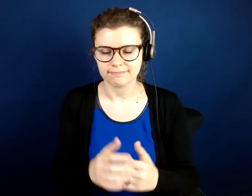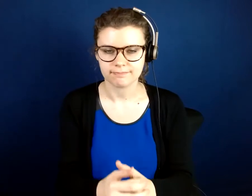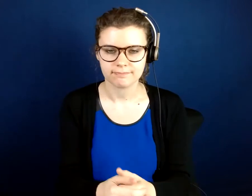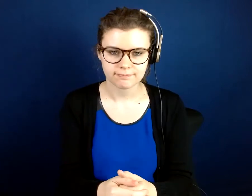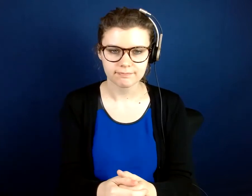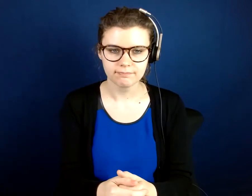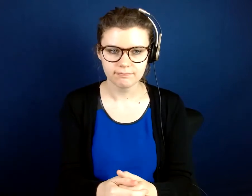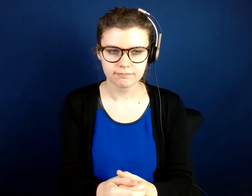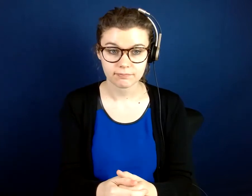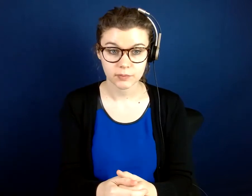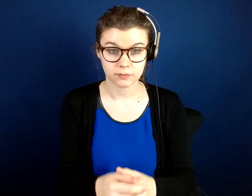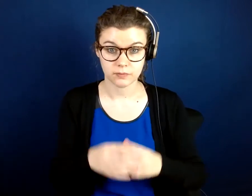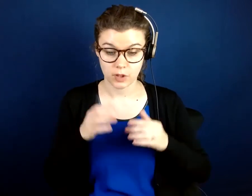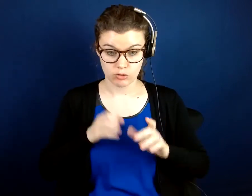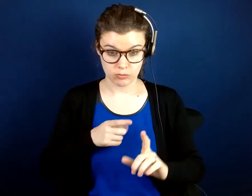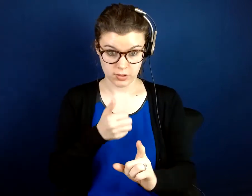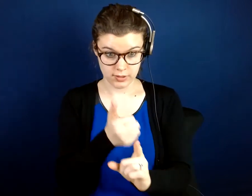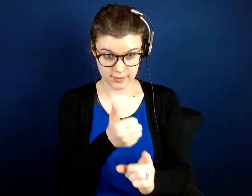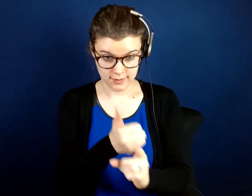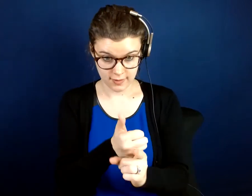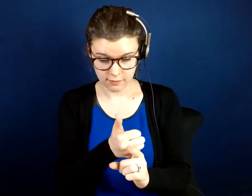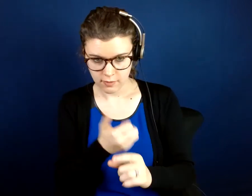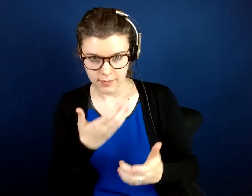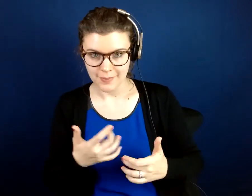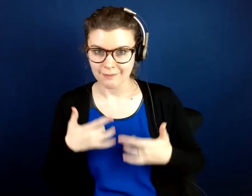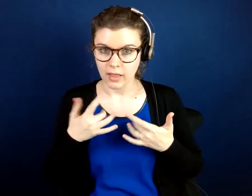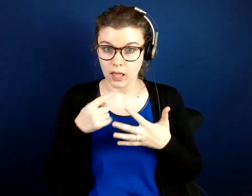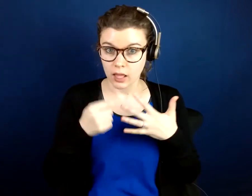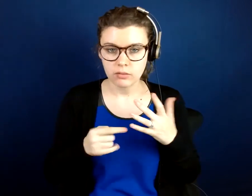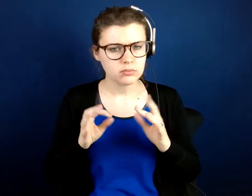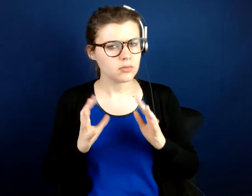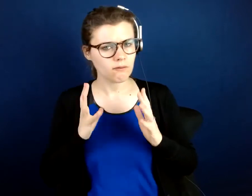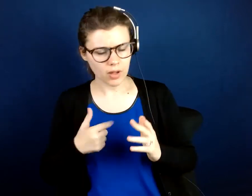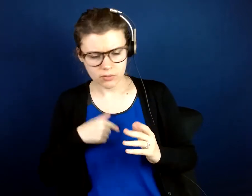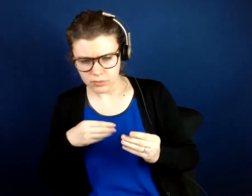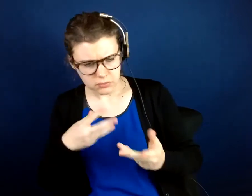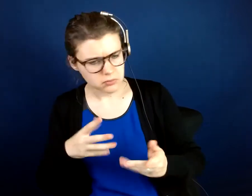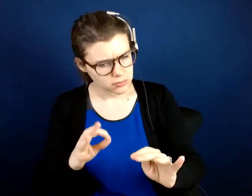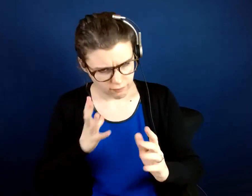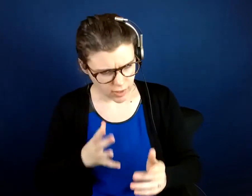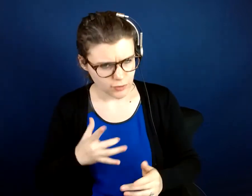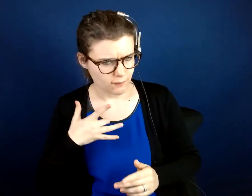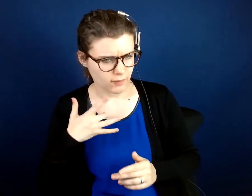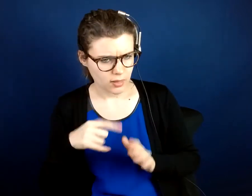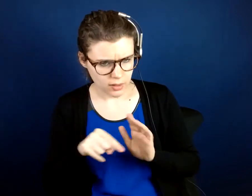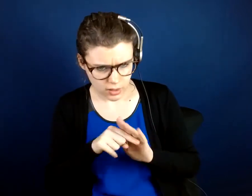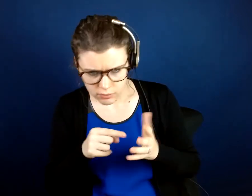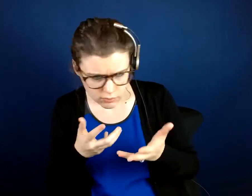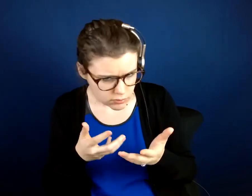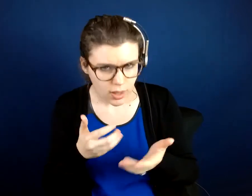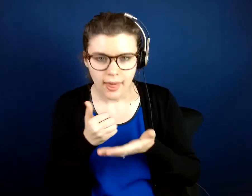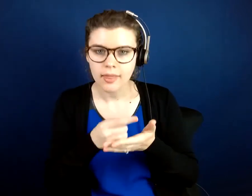We allow the consumer a safe space to feel these emotions and to help them process them. For some, resuming